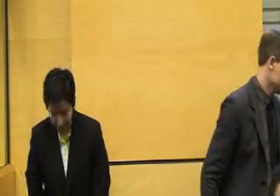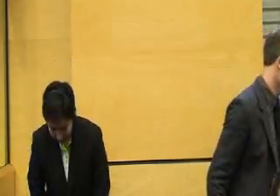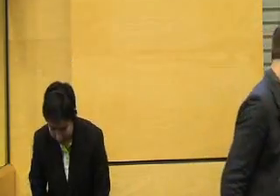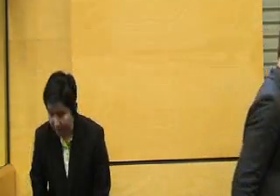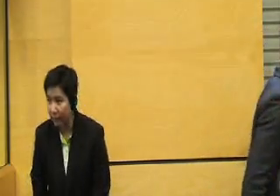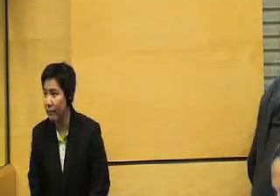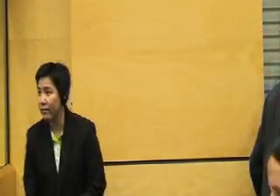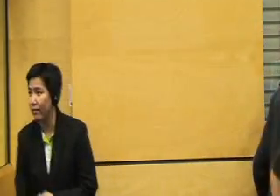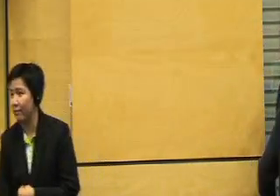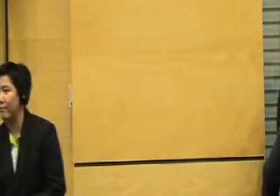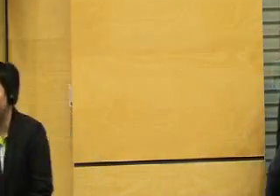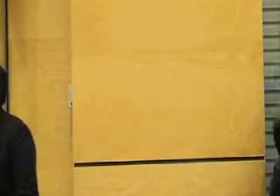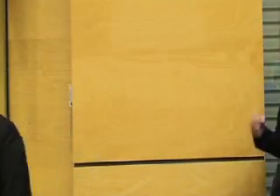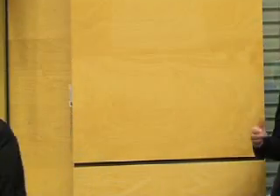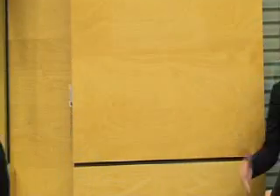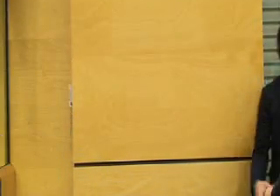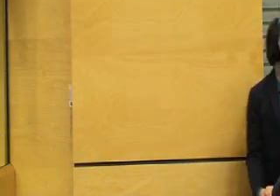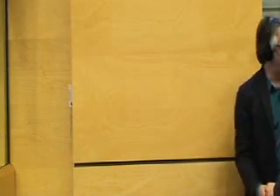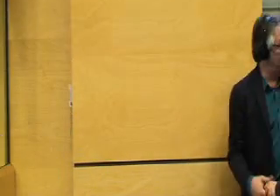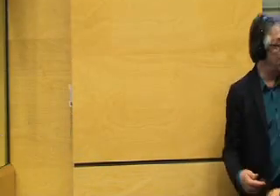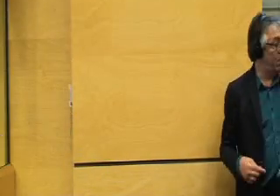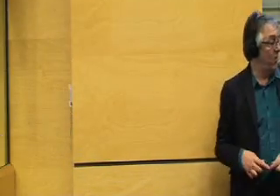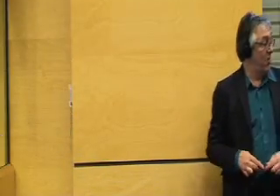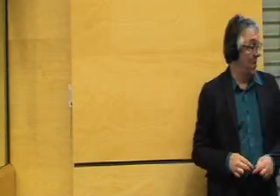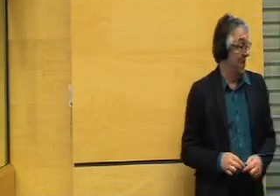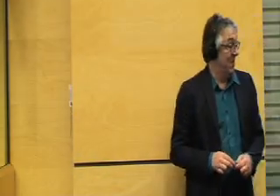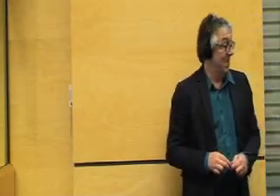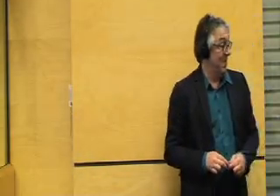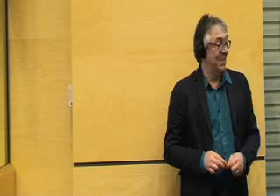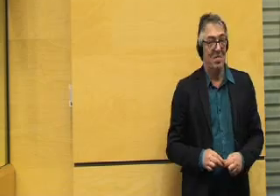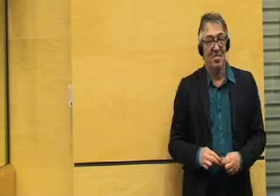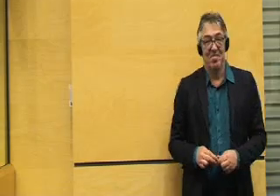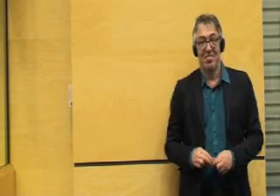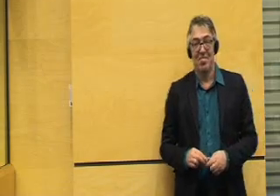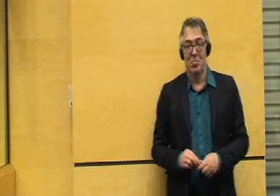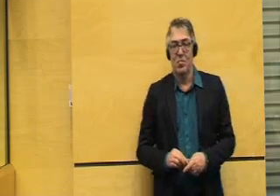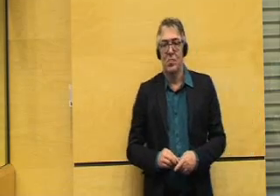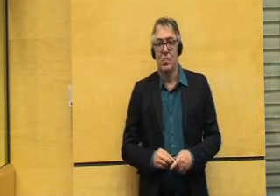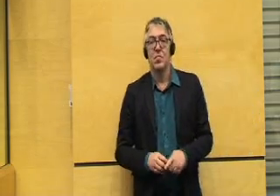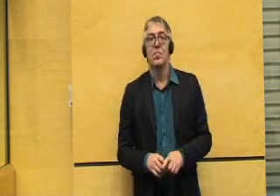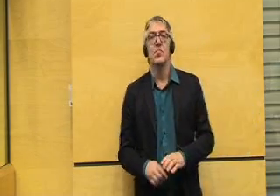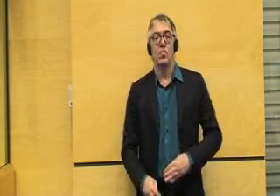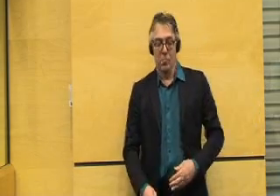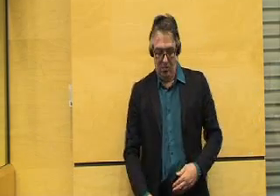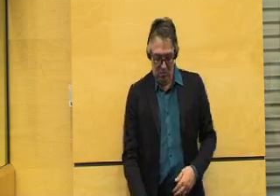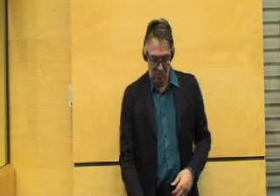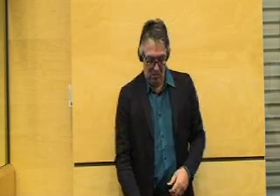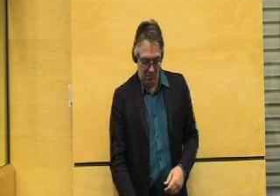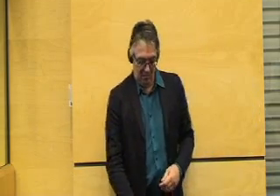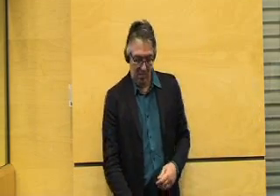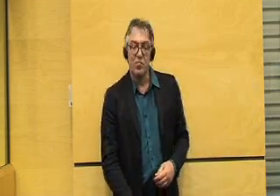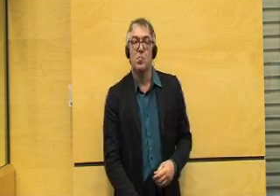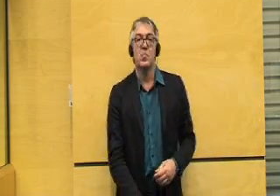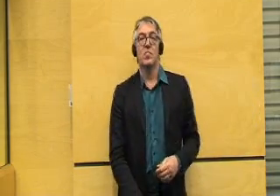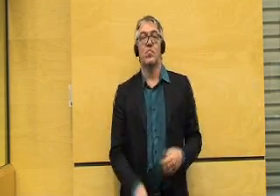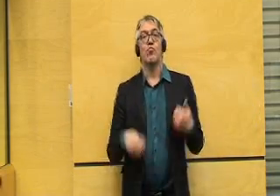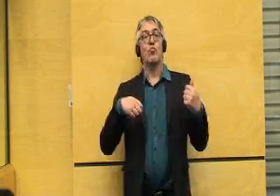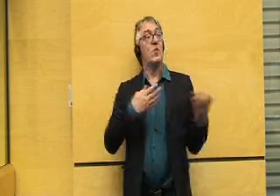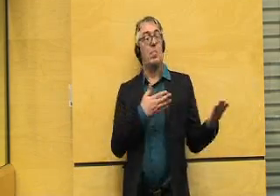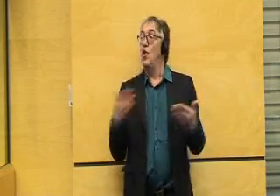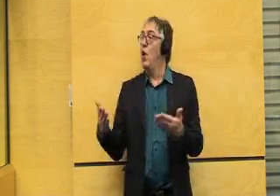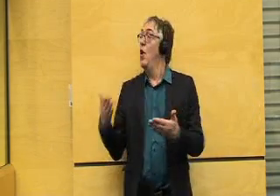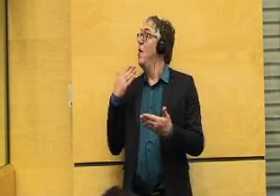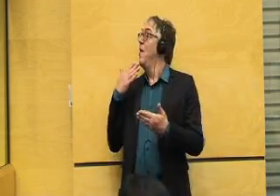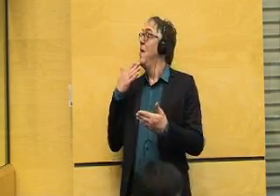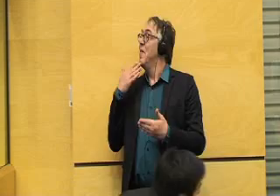Muchas gracias al... Thank you very much, Mr. Hyung Sik Kim, the country rapporteur. Thank you